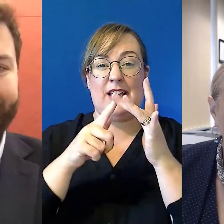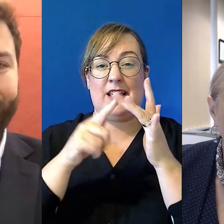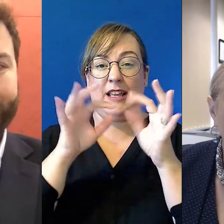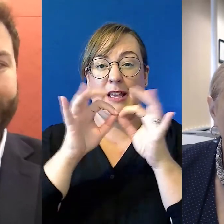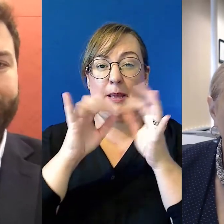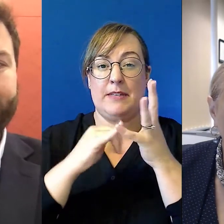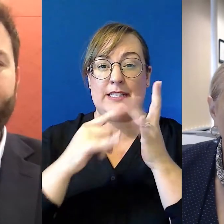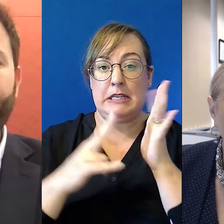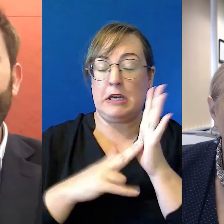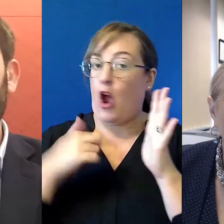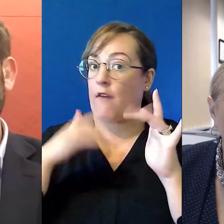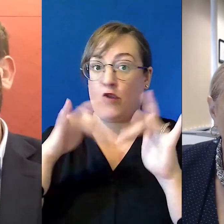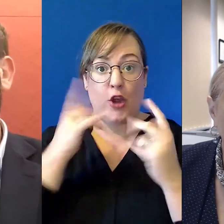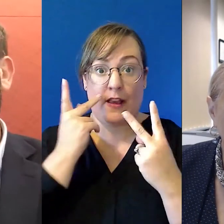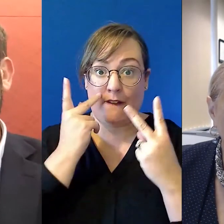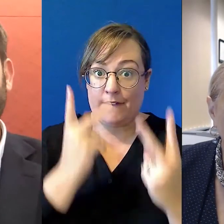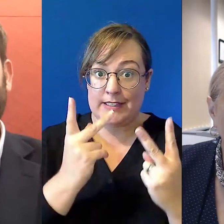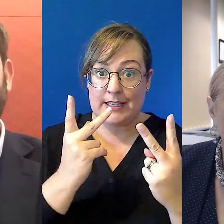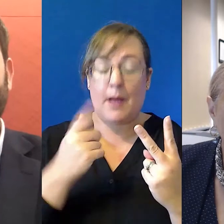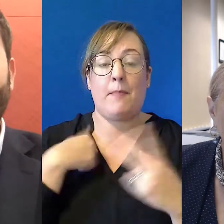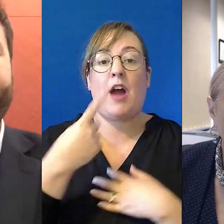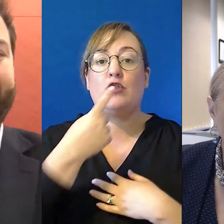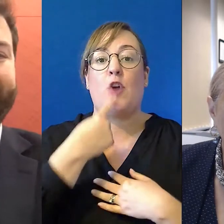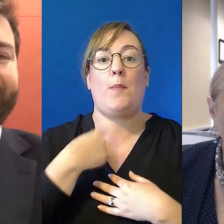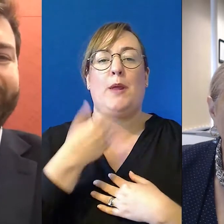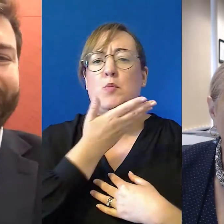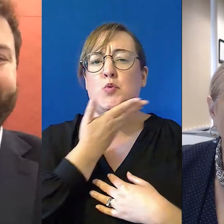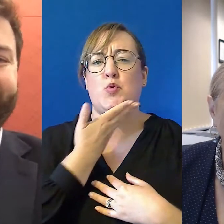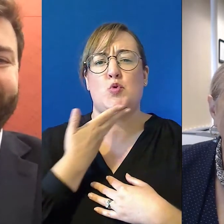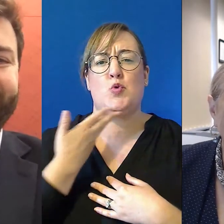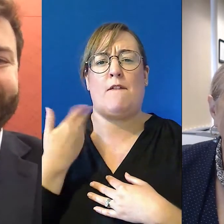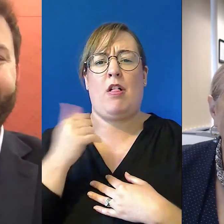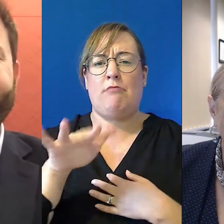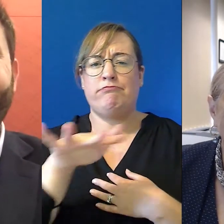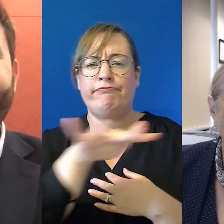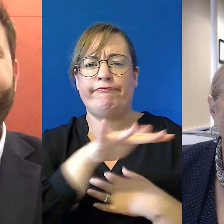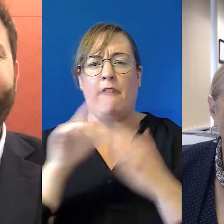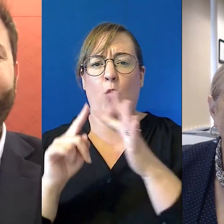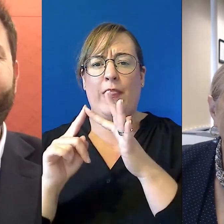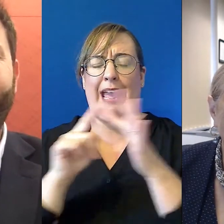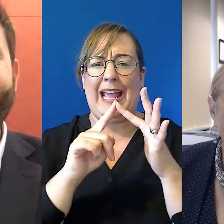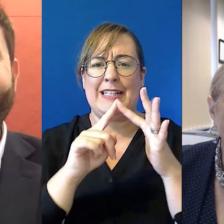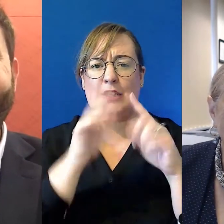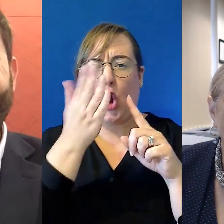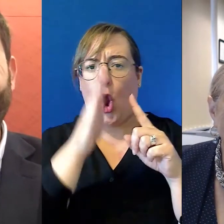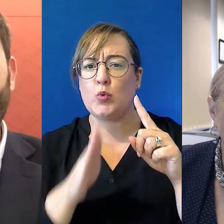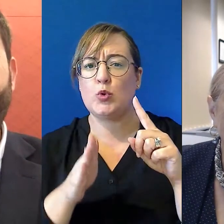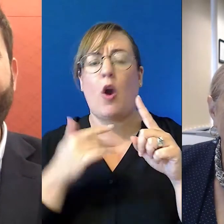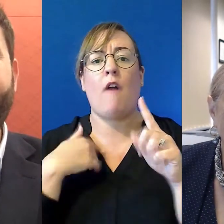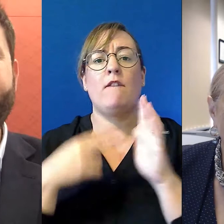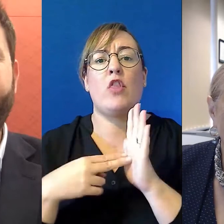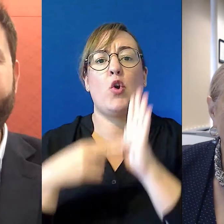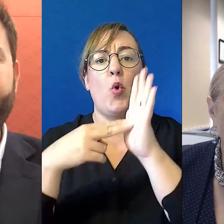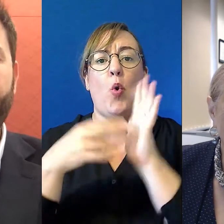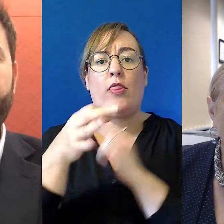there unfortunately, but what I'm told is a beautiful unspoiled part of the east coast of the North Island. Before becoming